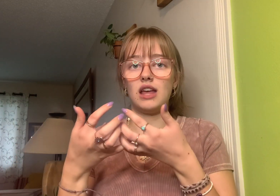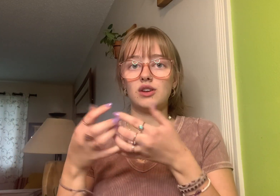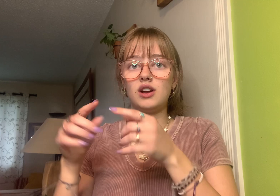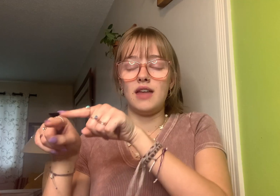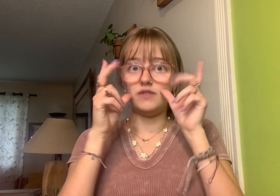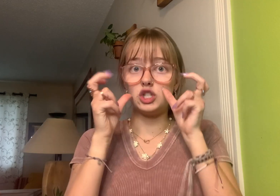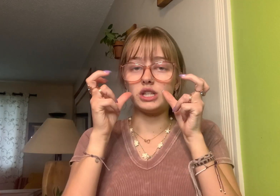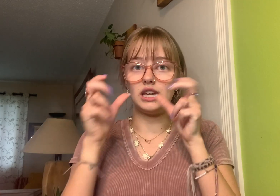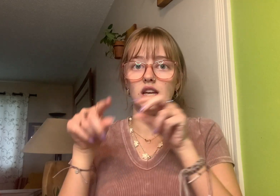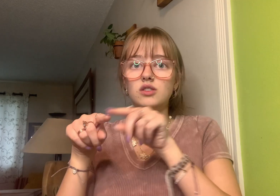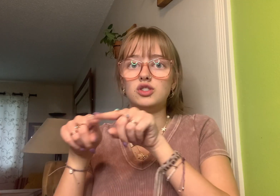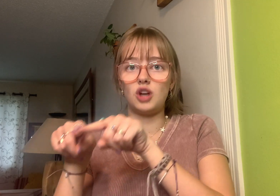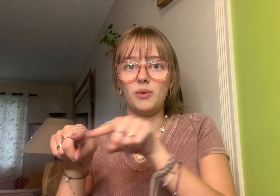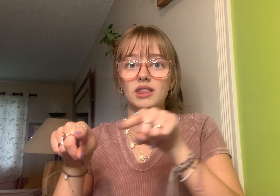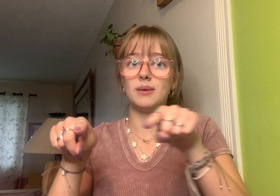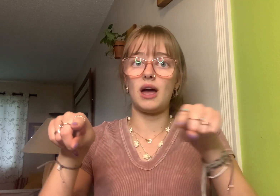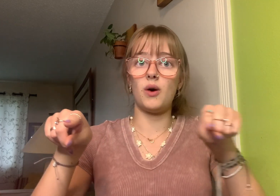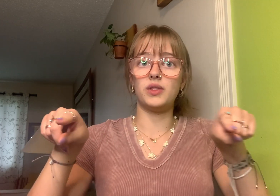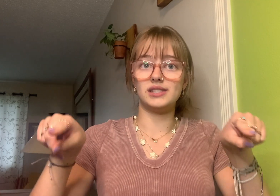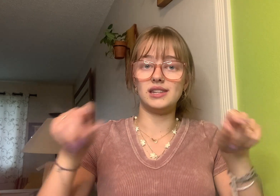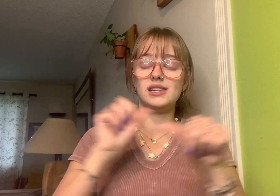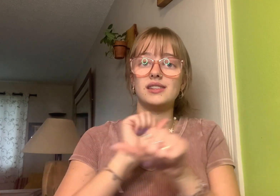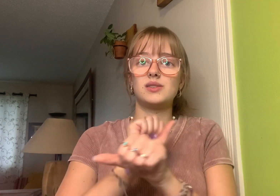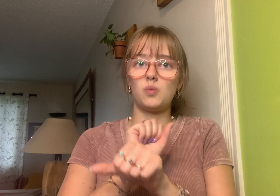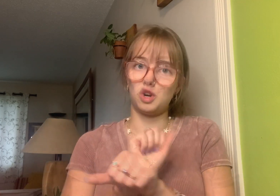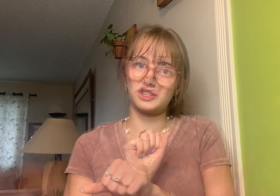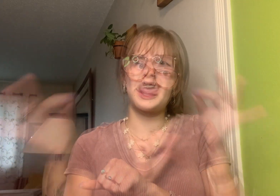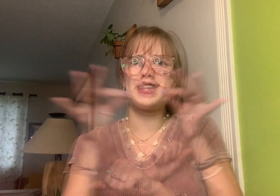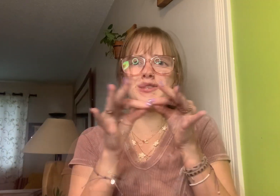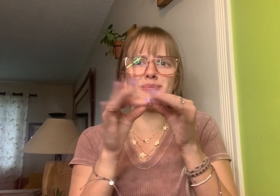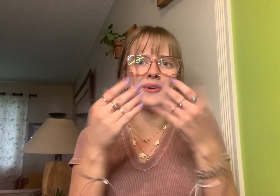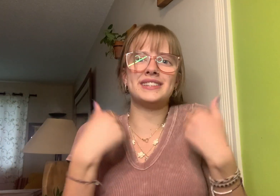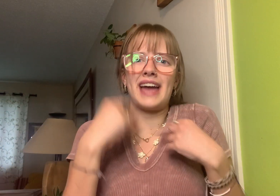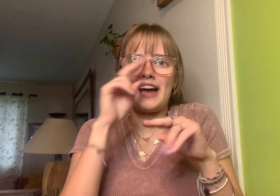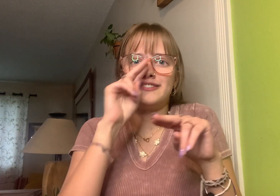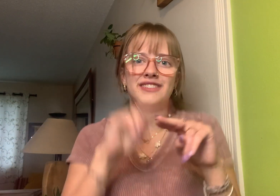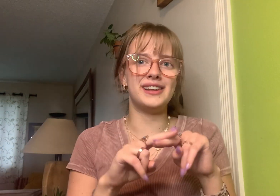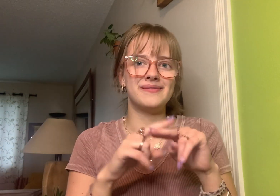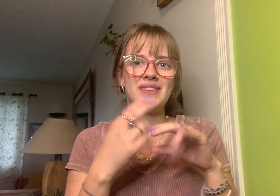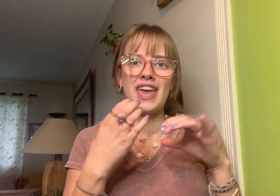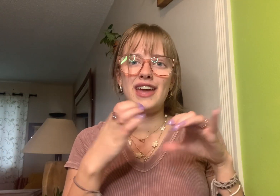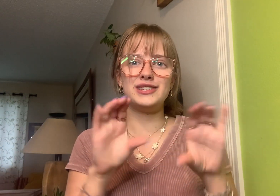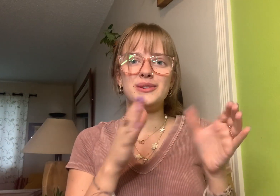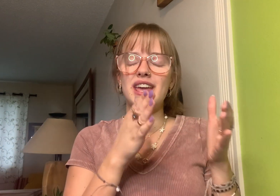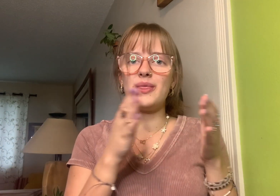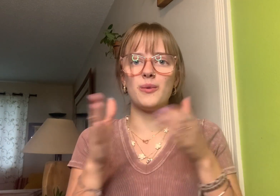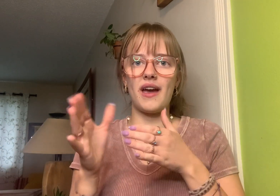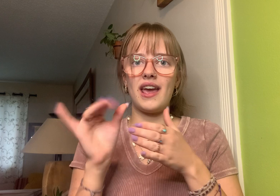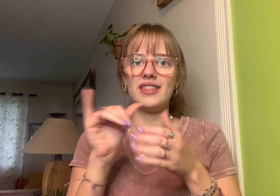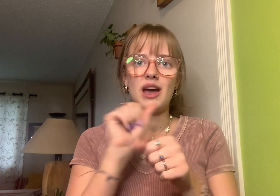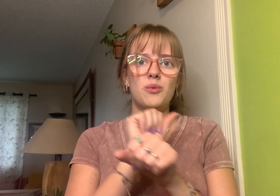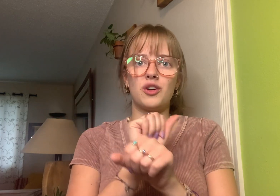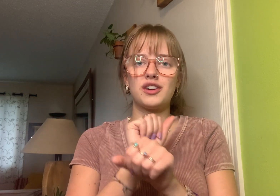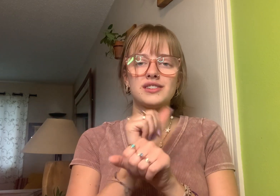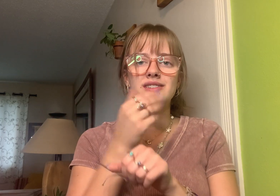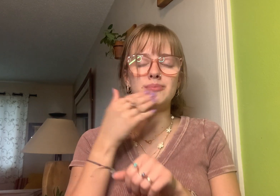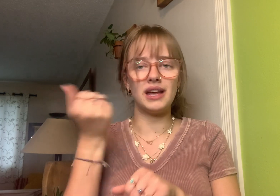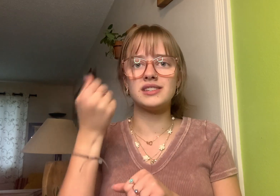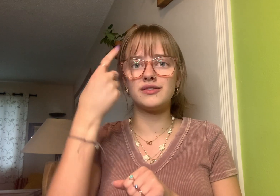together and visually showing them how the sentence works. It's important to have fun and do it in the way that works best for